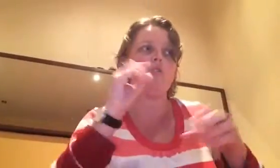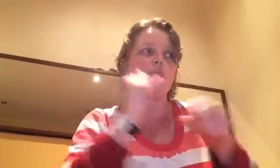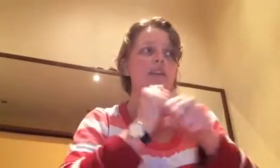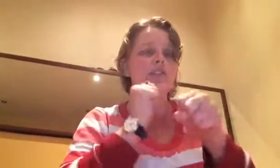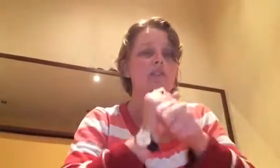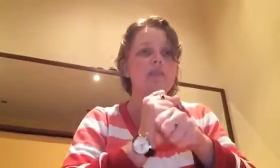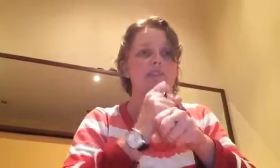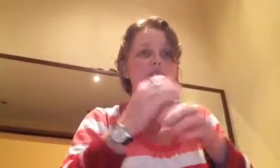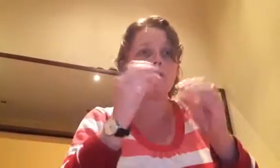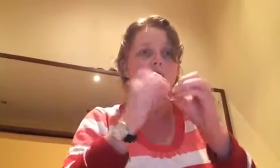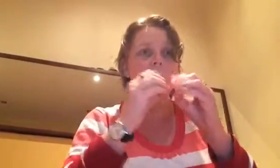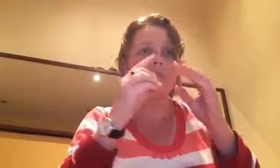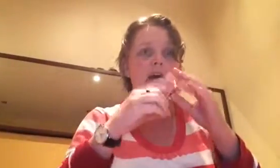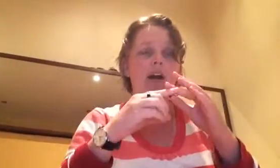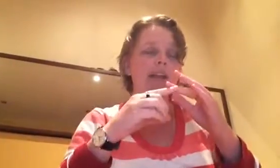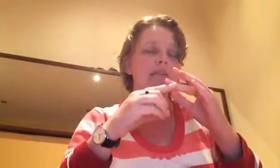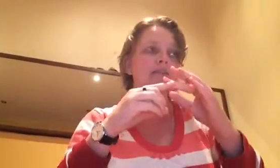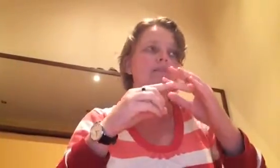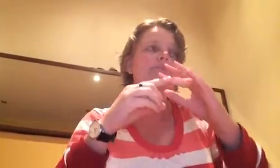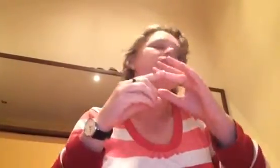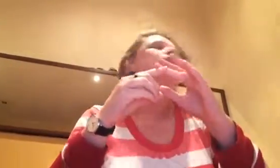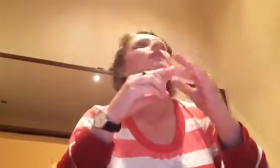what we do is called sort of